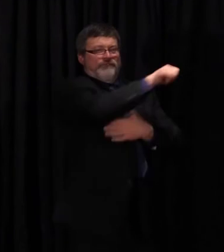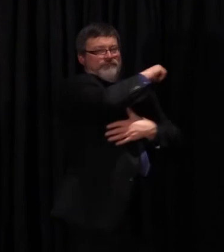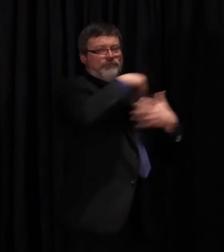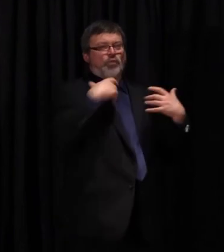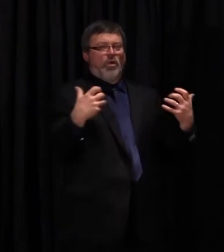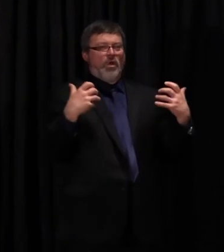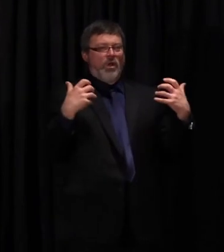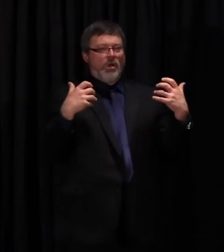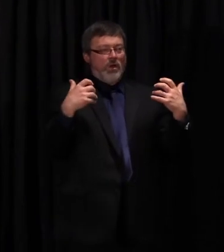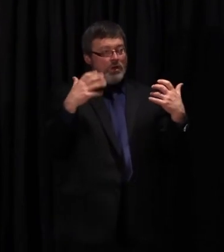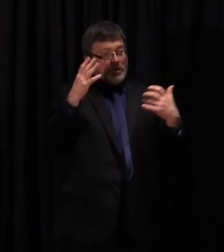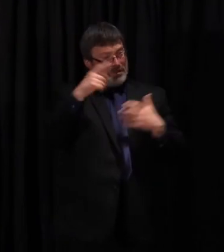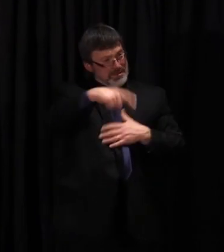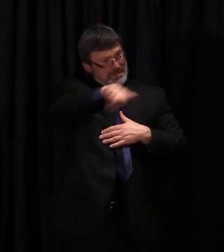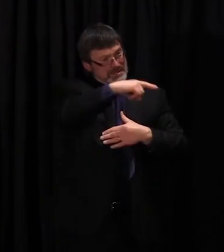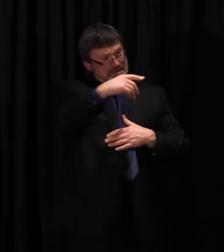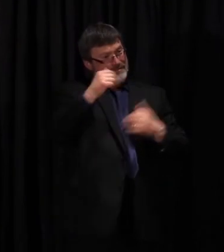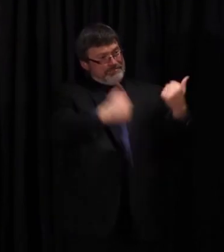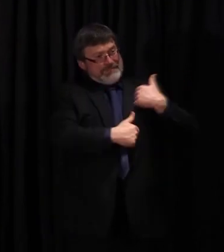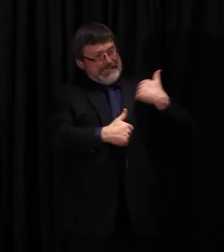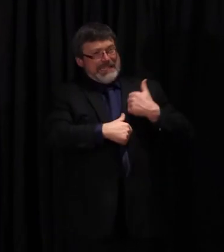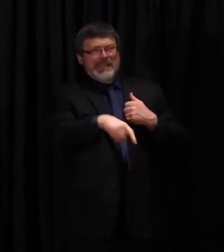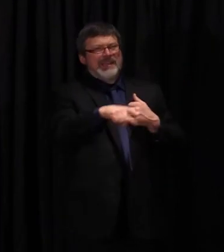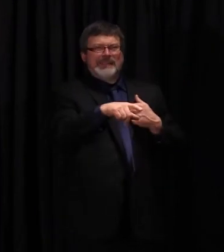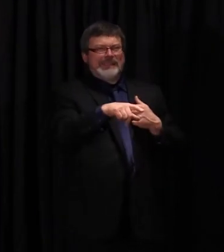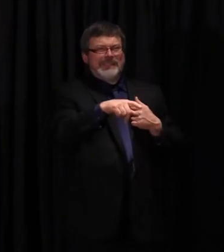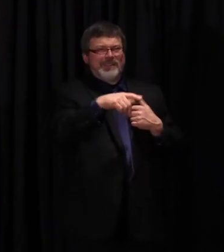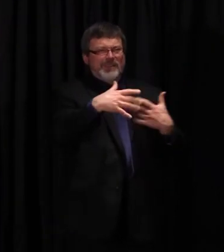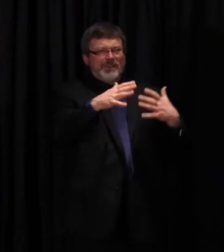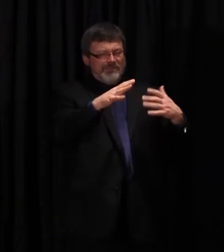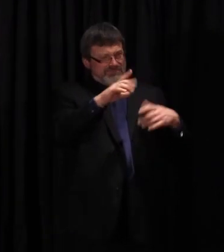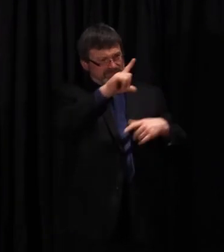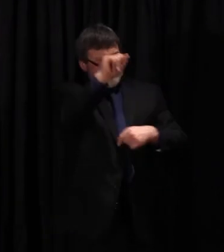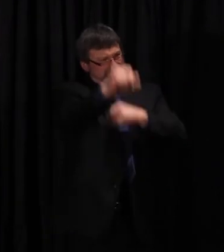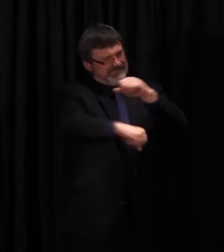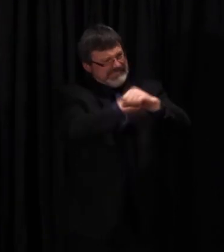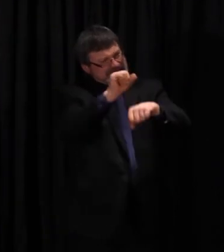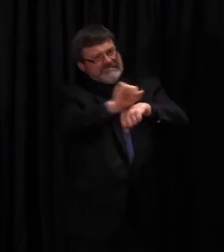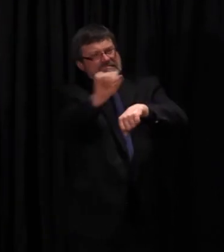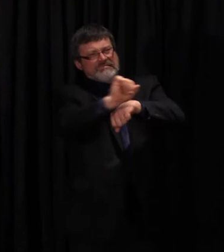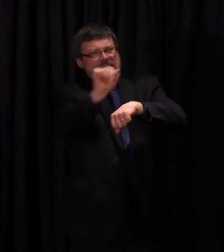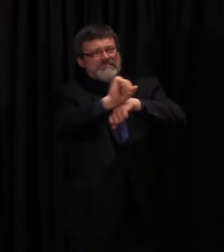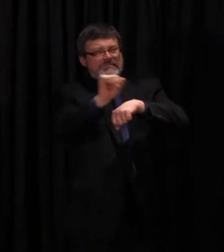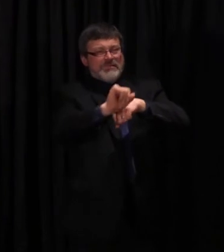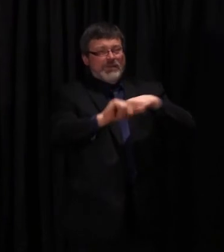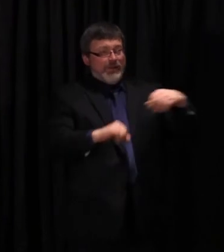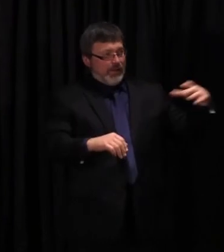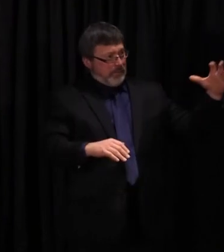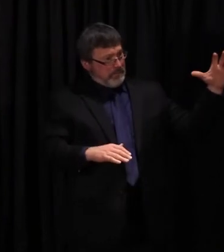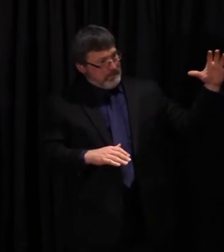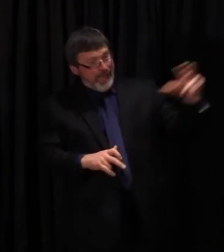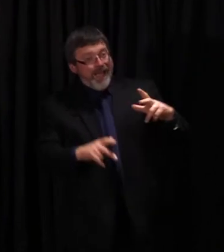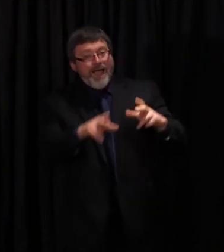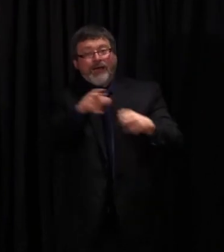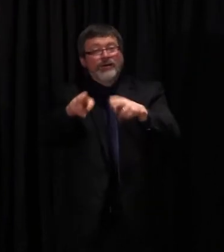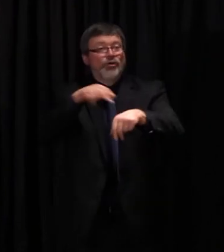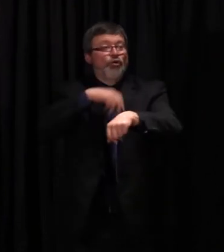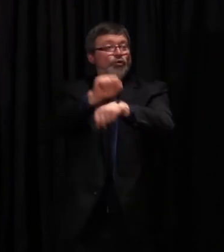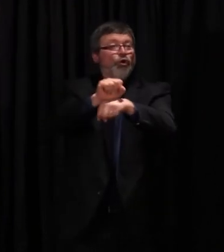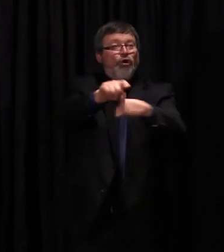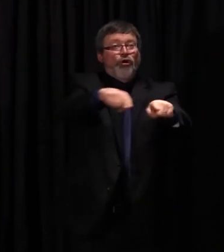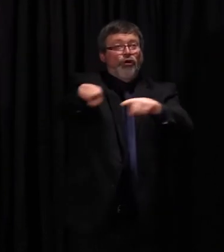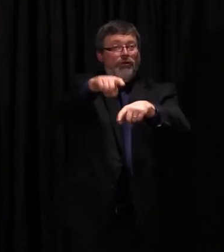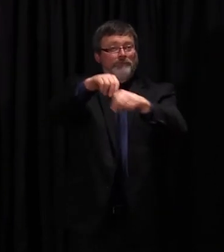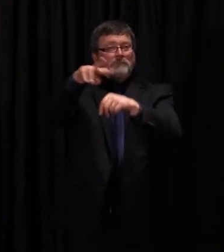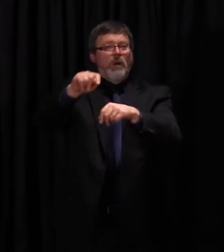after a 20-year career to join our workforce, we must be able to compete with the